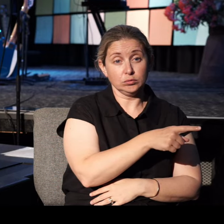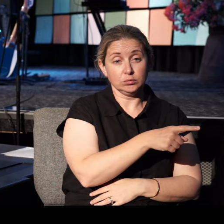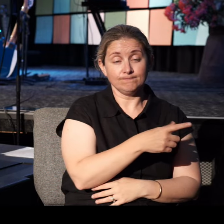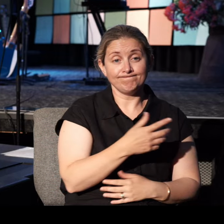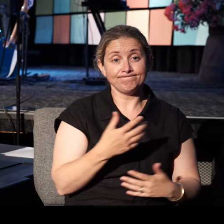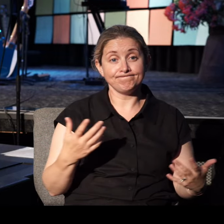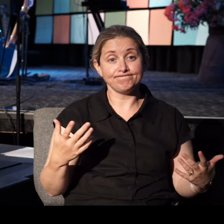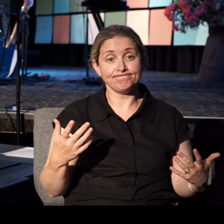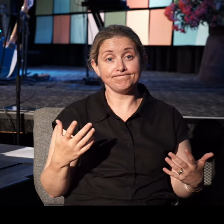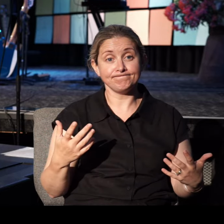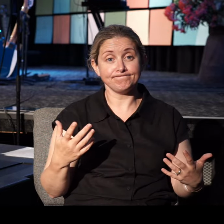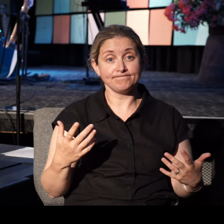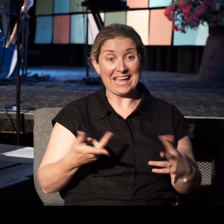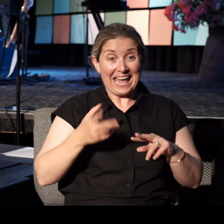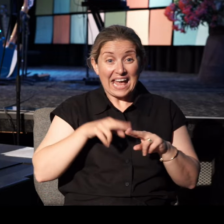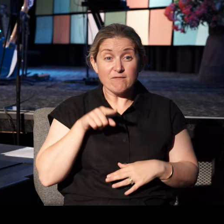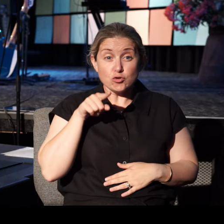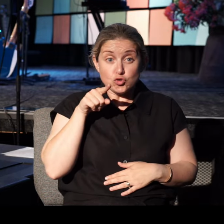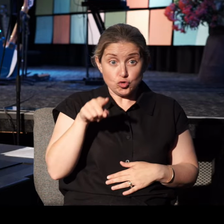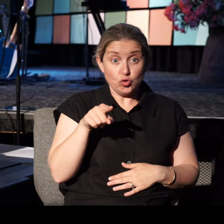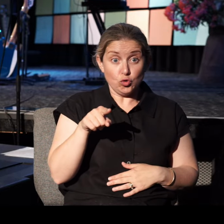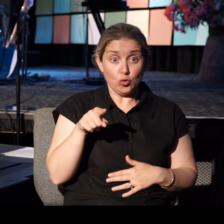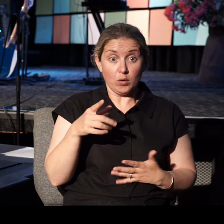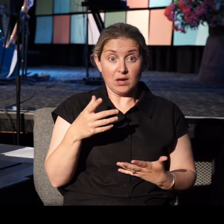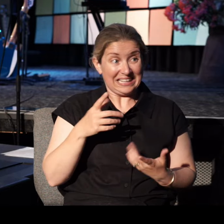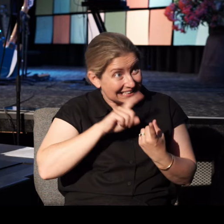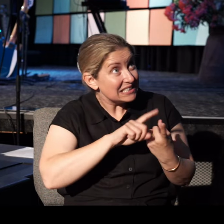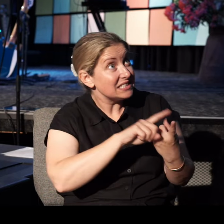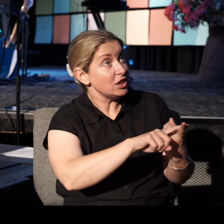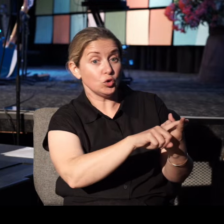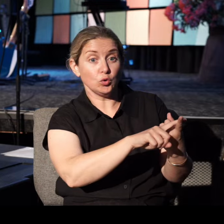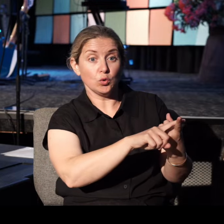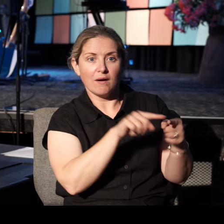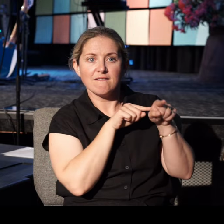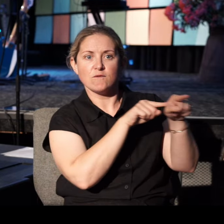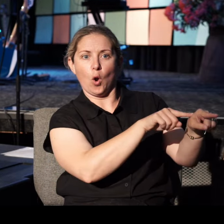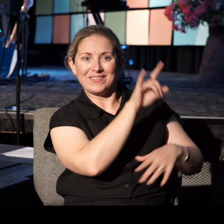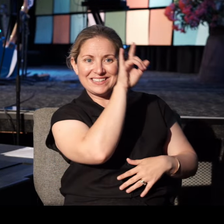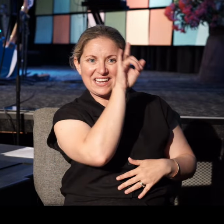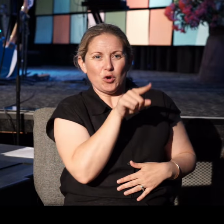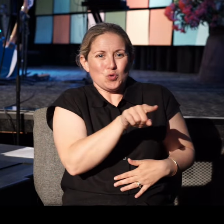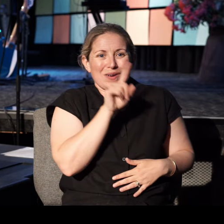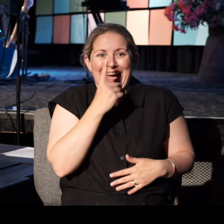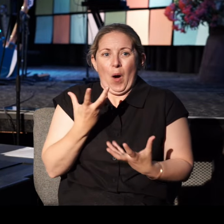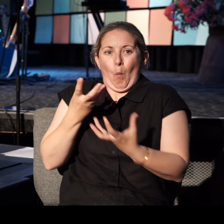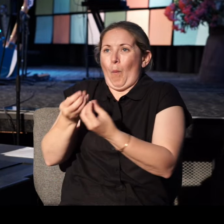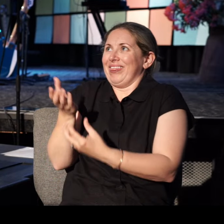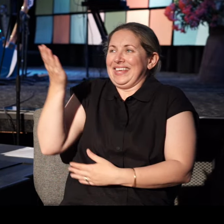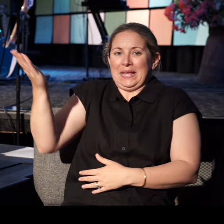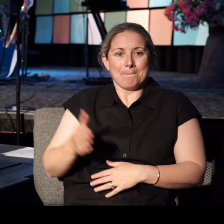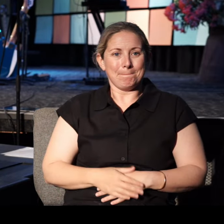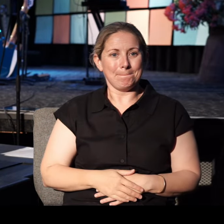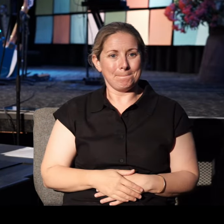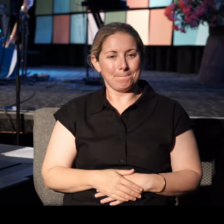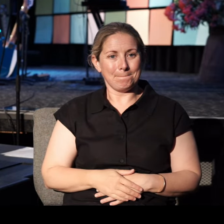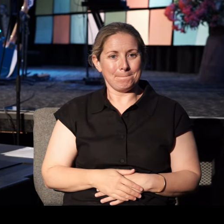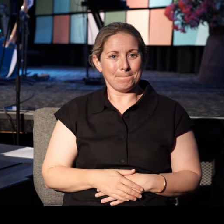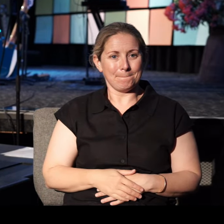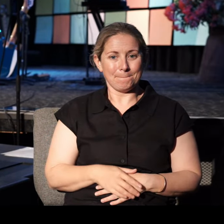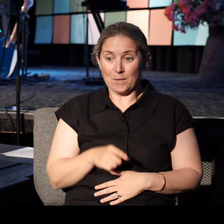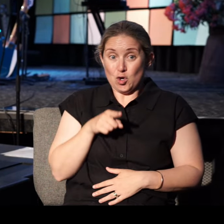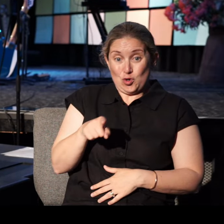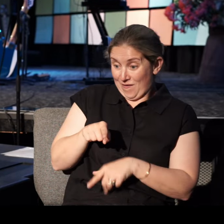No one who is born of God will continue in rebelliousness because God's seed now remains in them. They cannot go on in rebelliousness because they've been born of God.